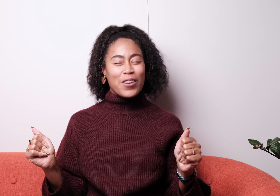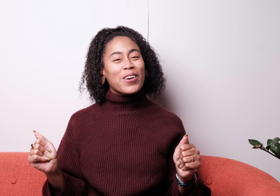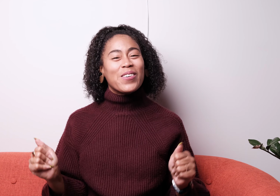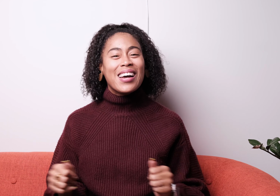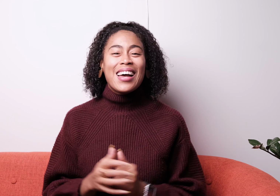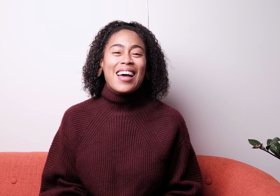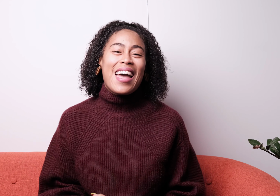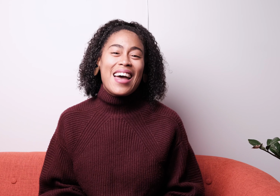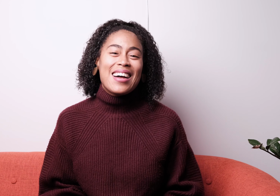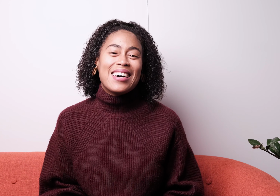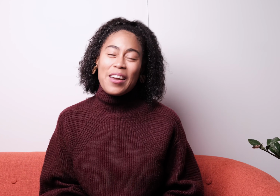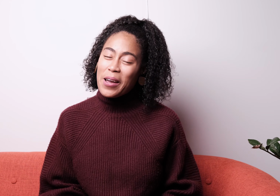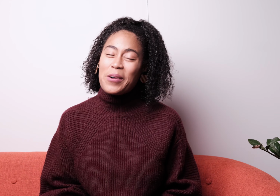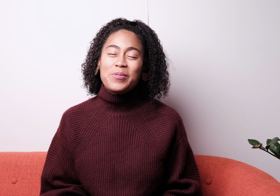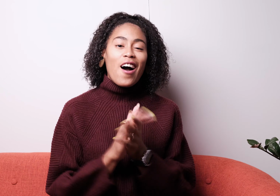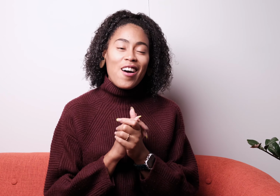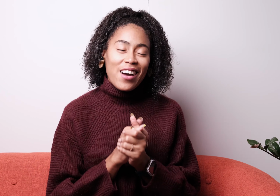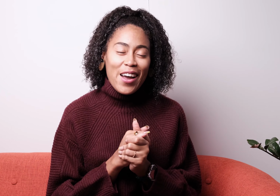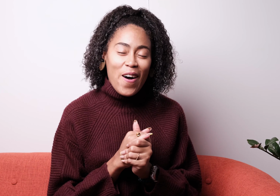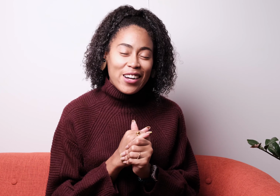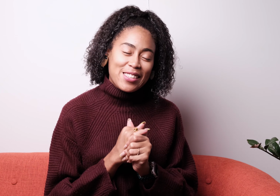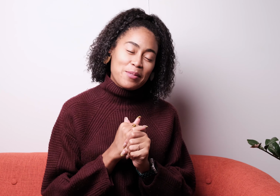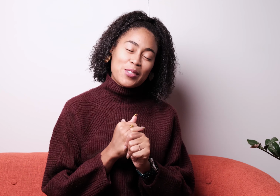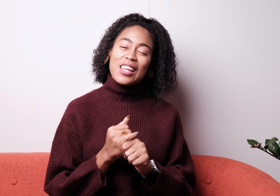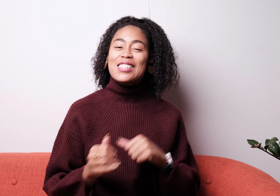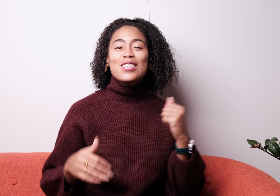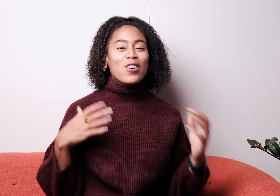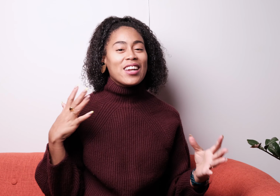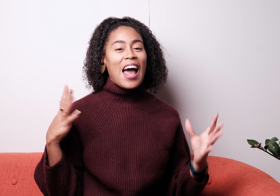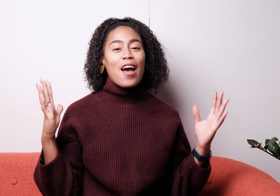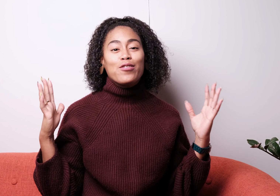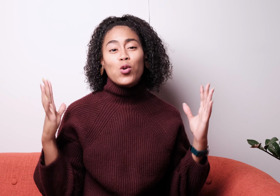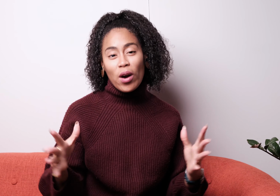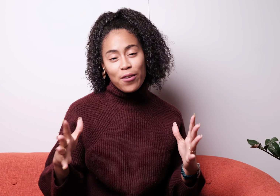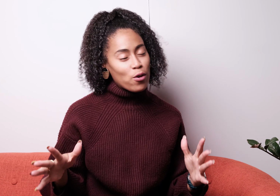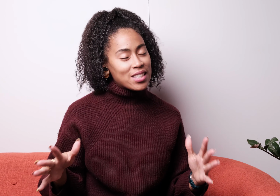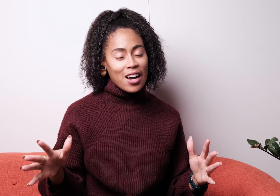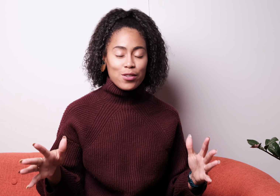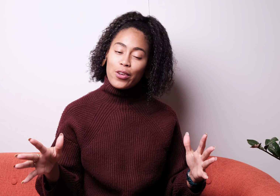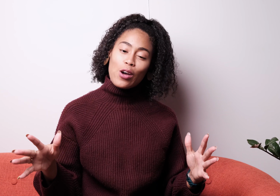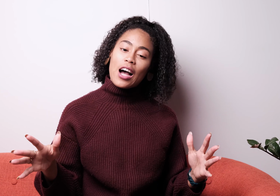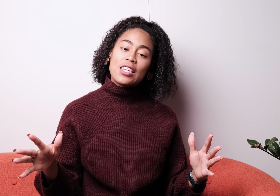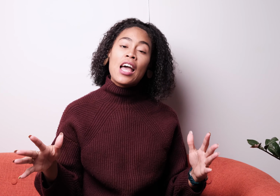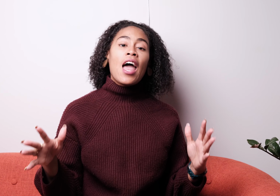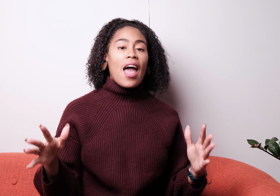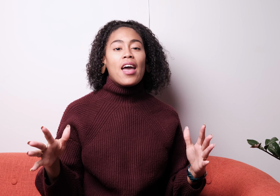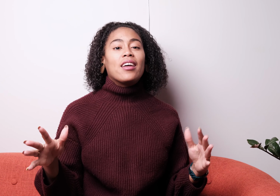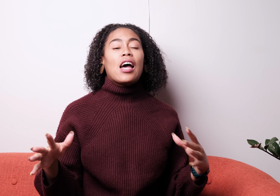you. And here we go. All right, awesome. So let's get started. I have 24 signs for you guys, and I